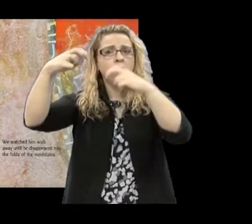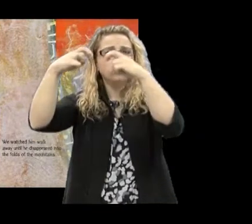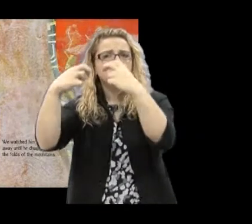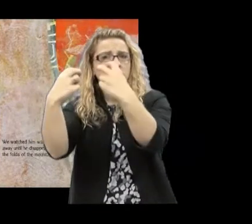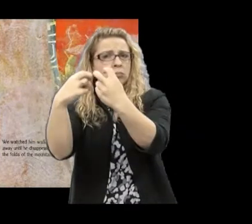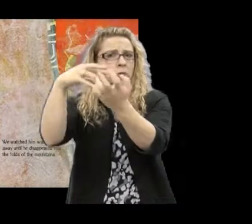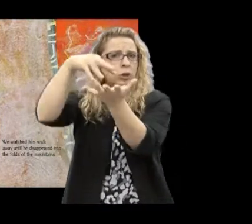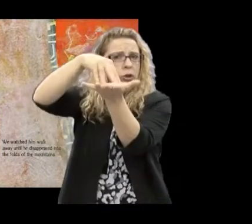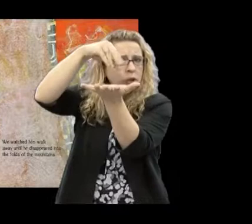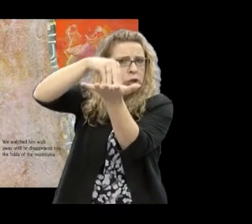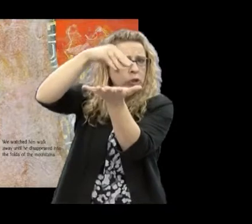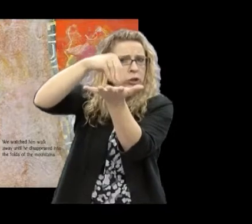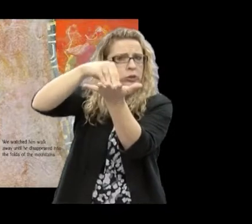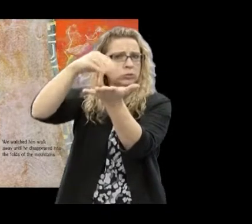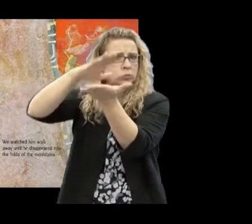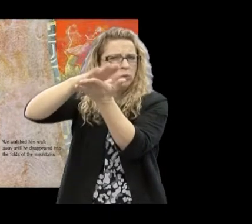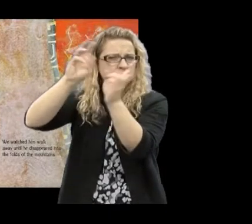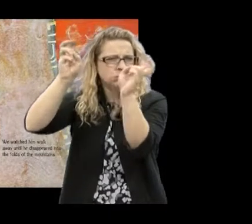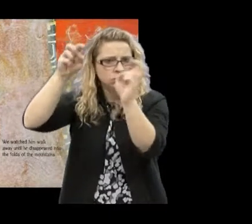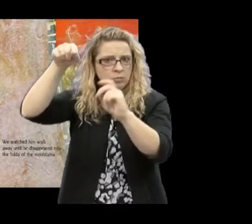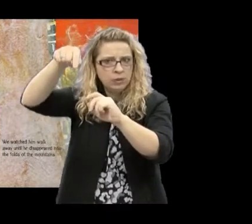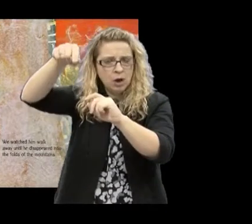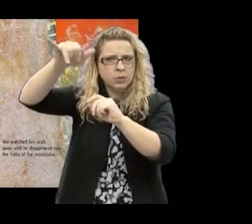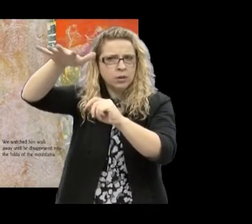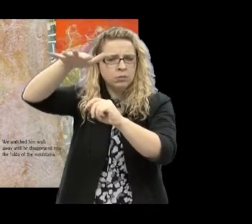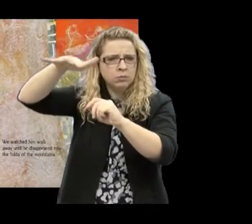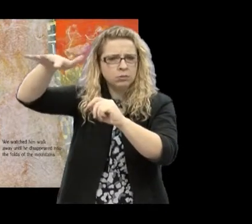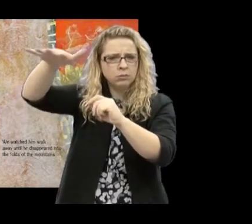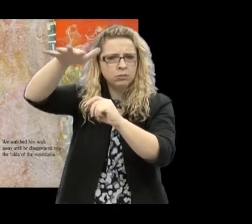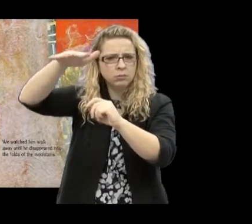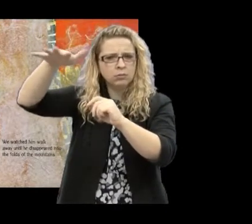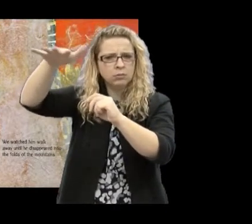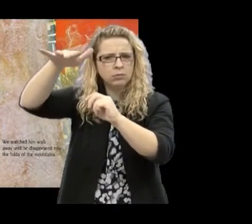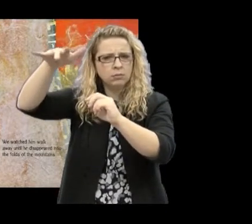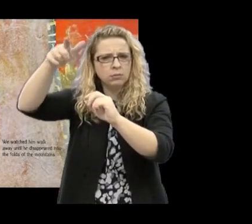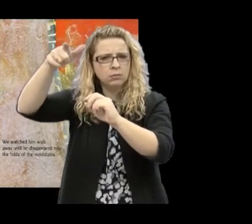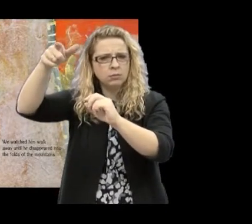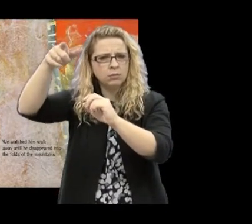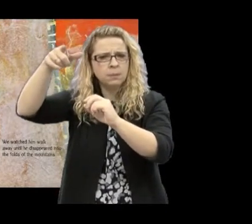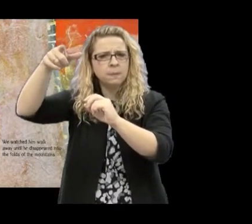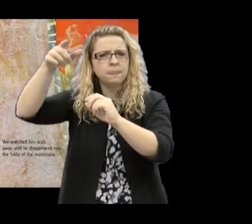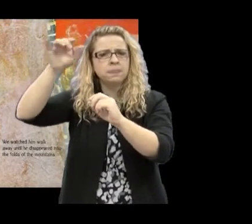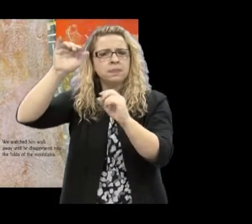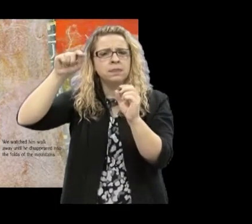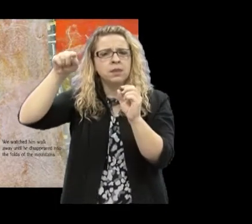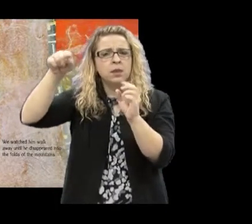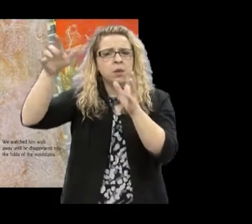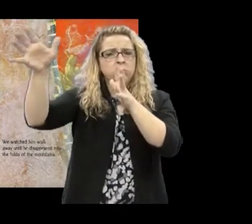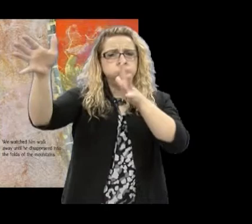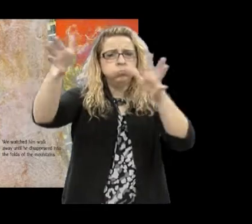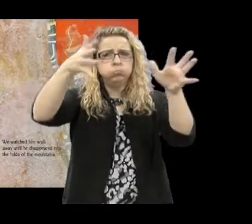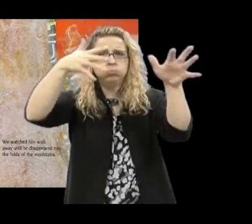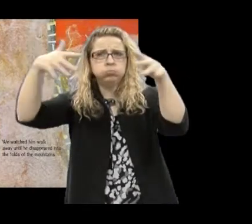sat at our lessons, the wind carried our voices down the path.